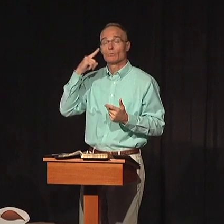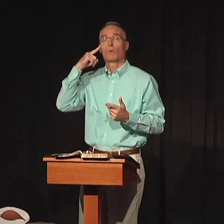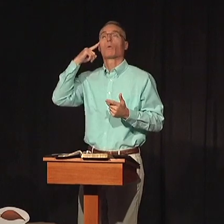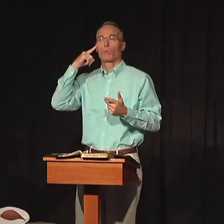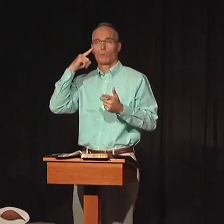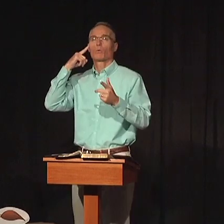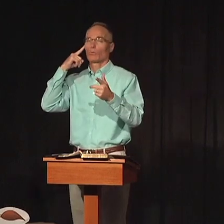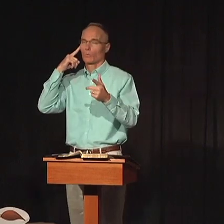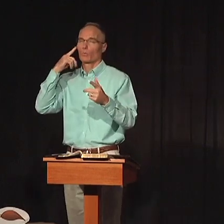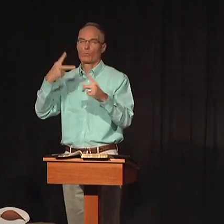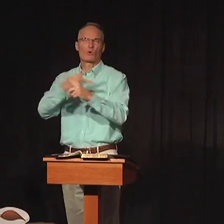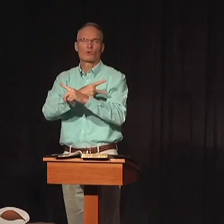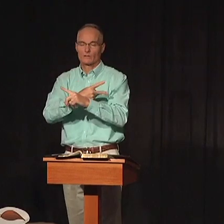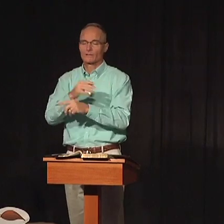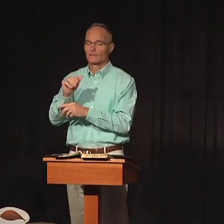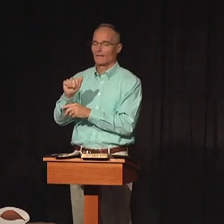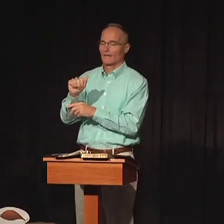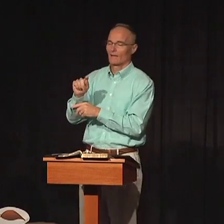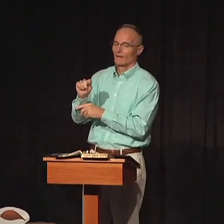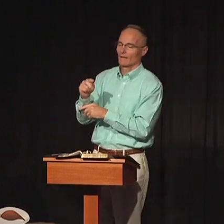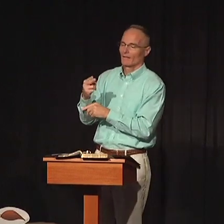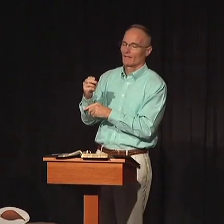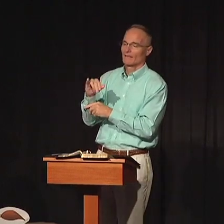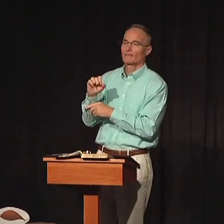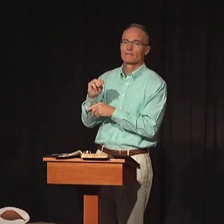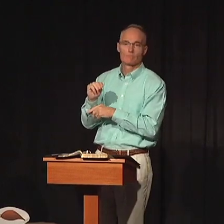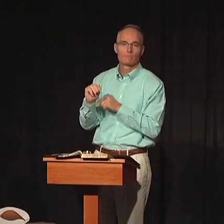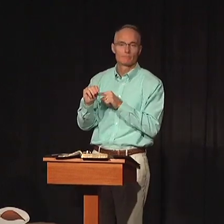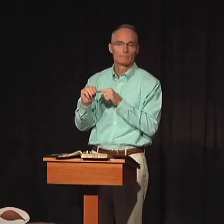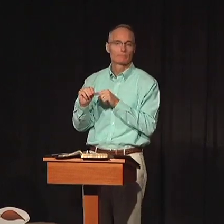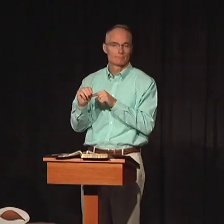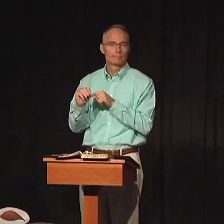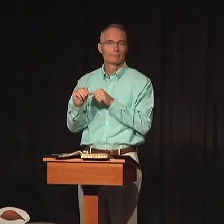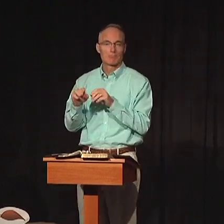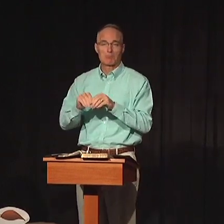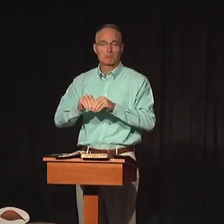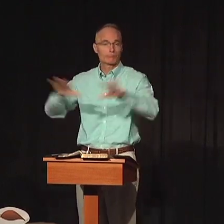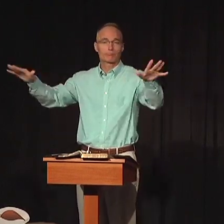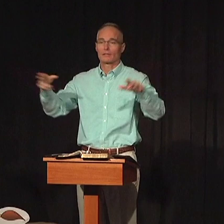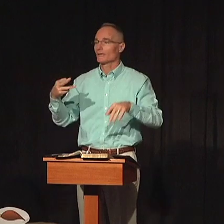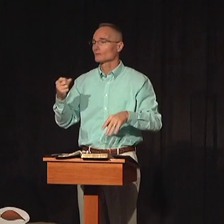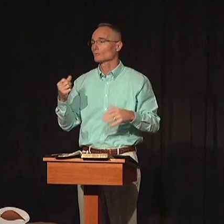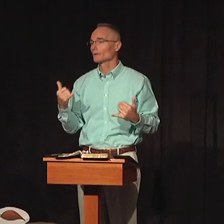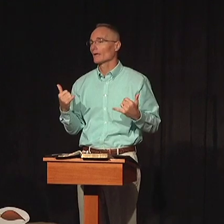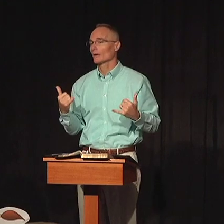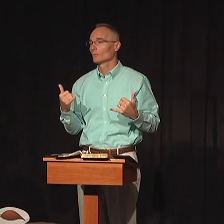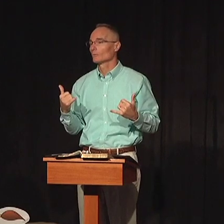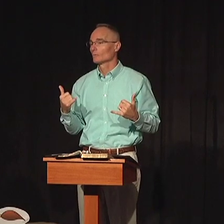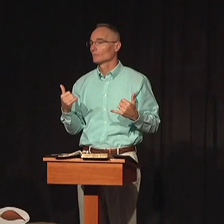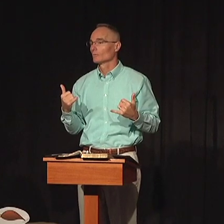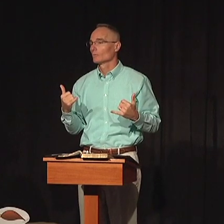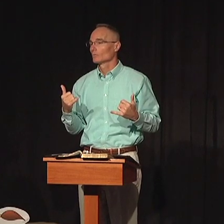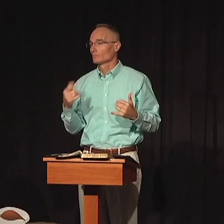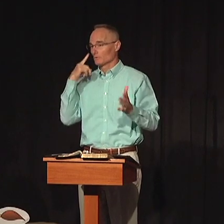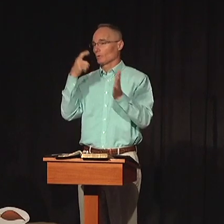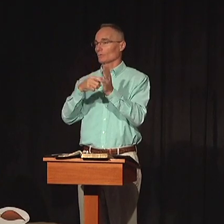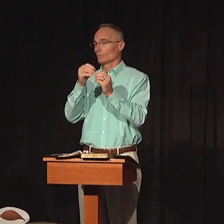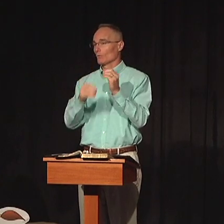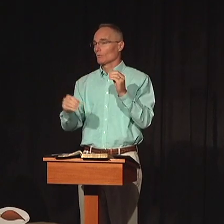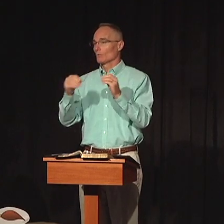Or perhaps you were thinking, oh, what's worse is atheism. Is rampant, especially in high schools today. If you